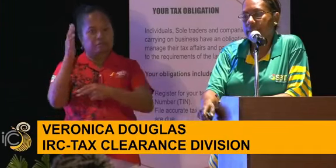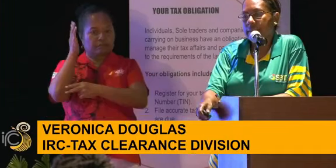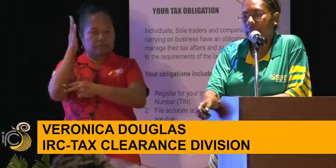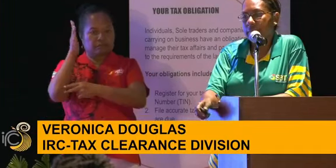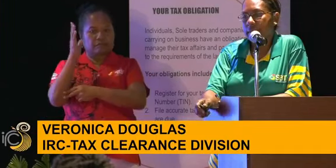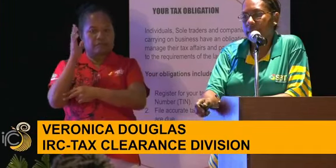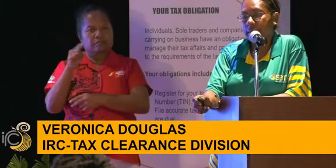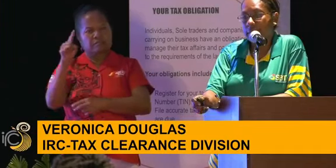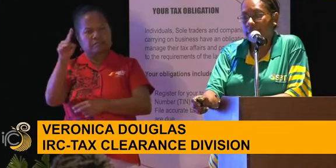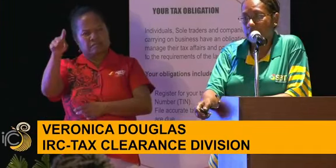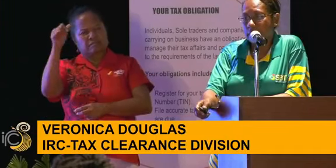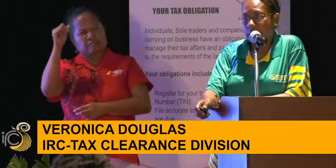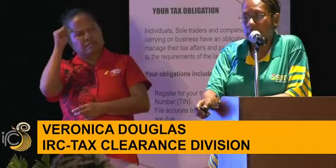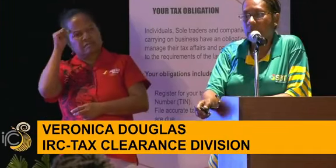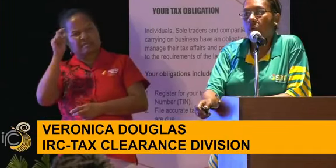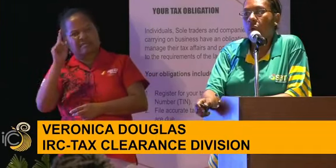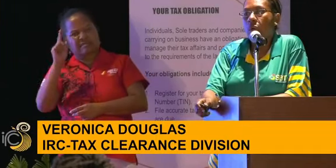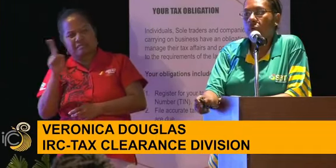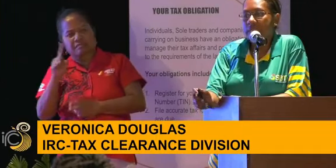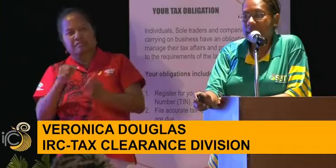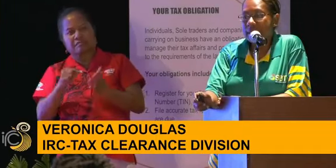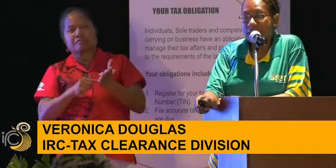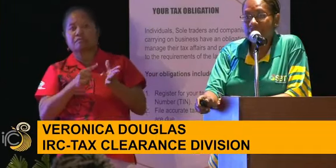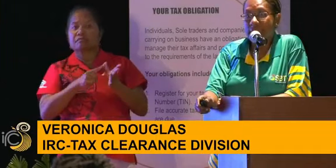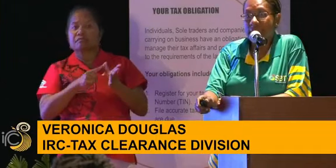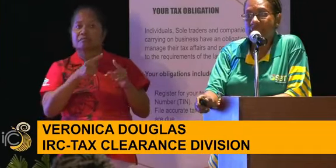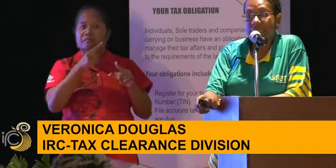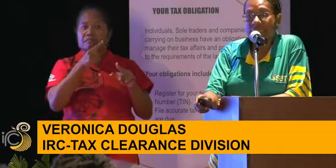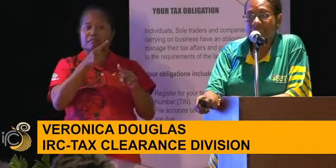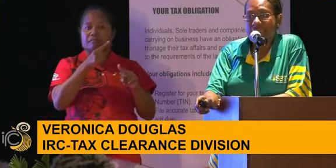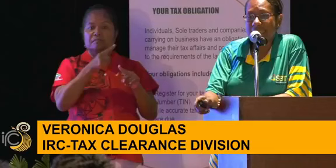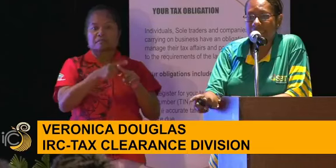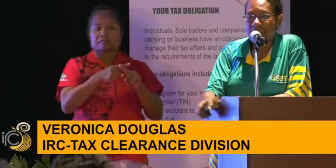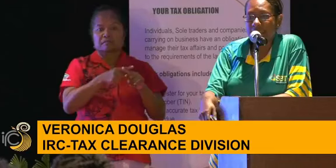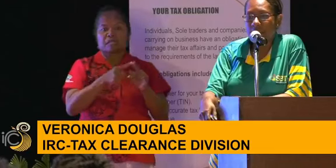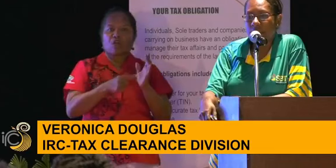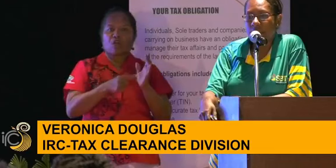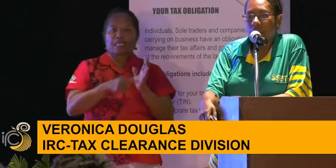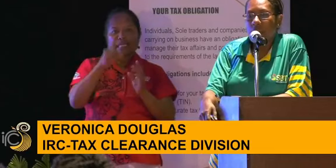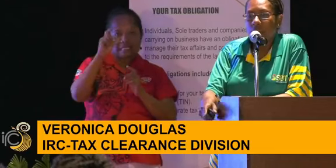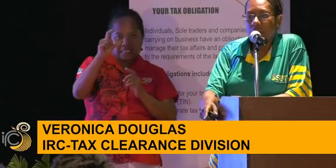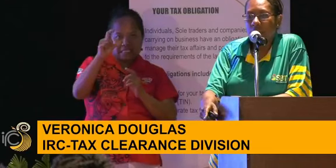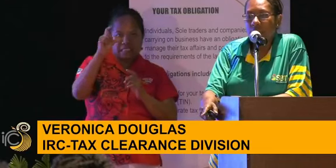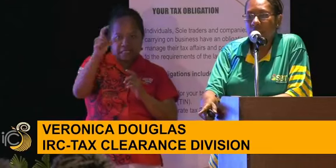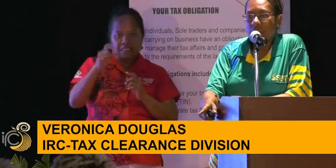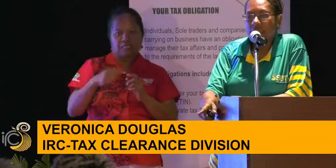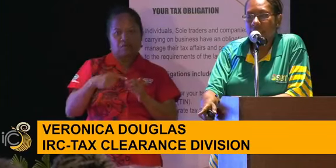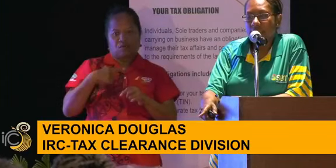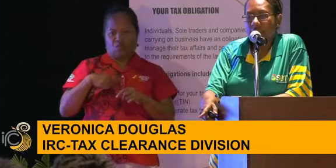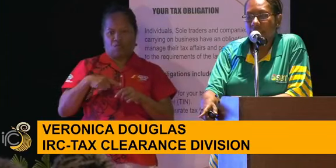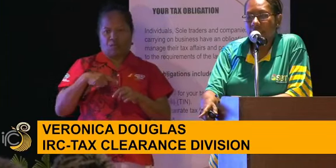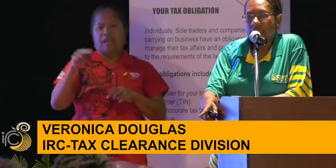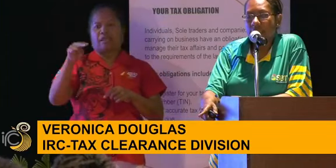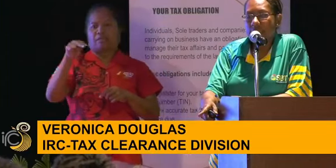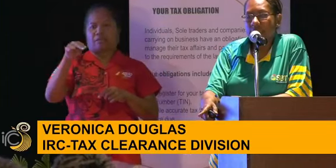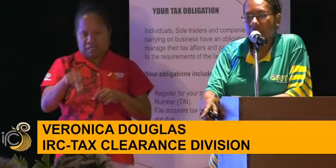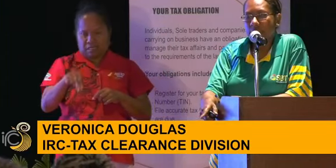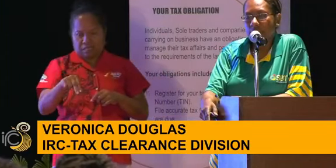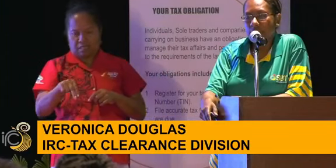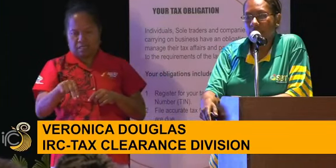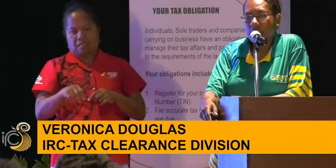a tax clearance certificate or TCC is, why you need a tax